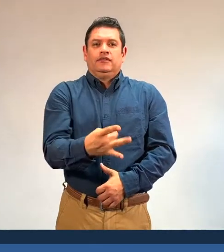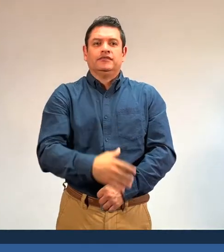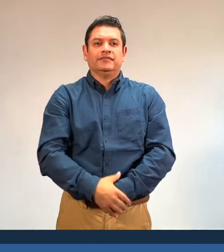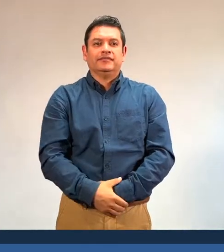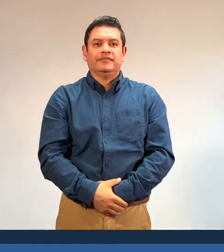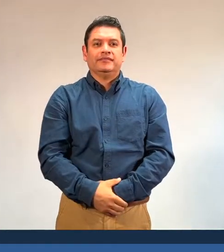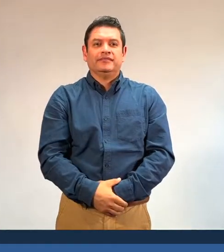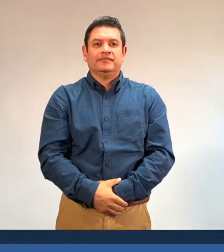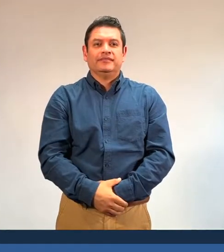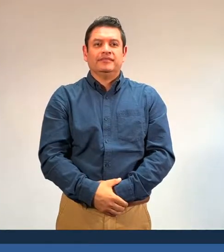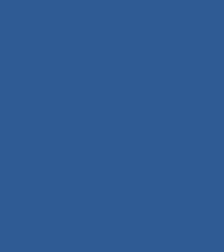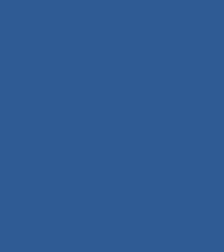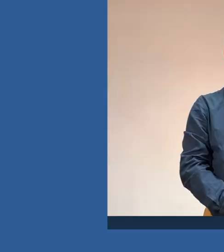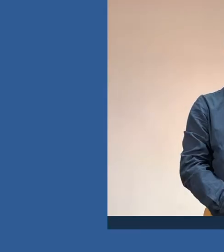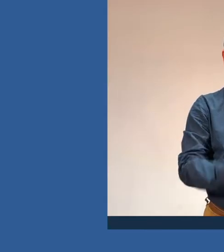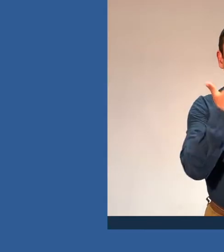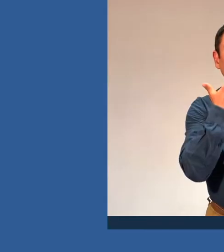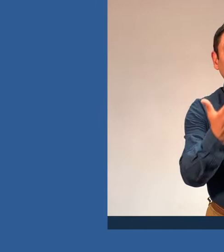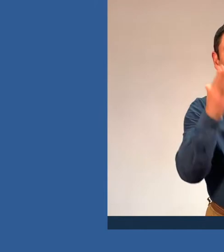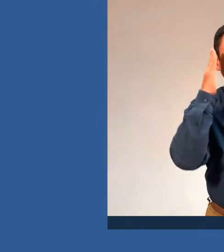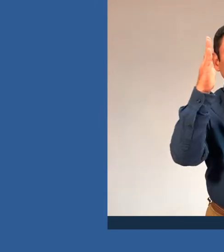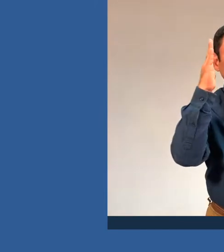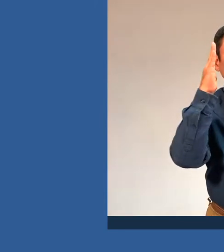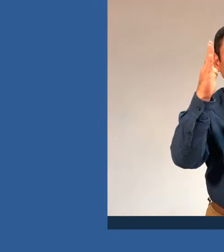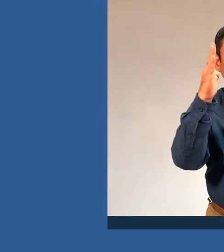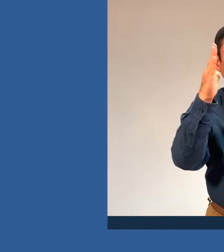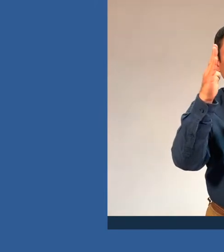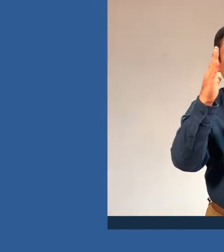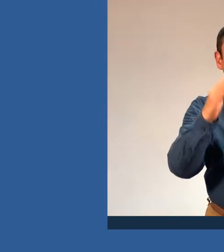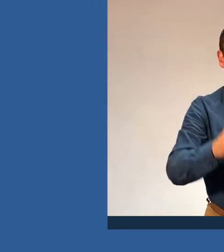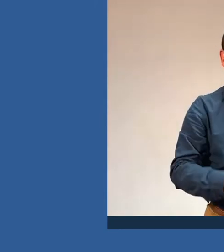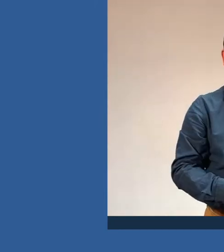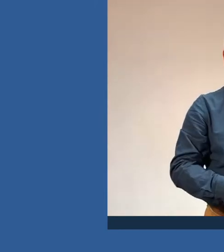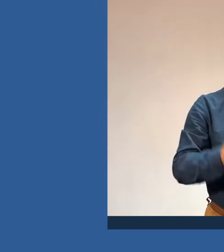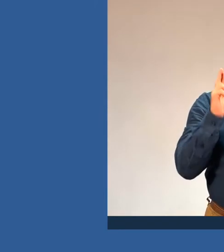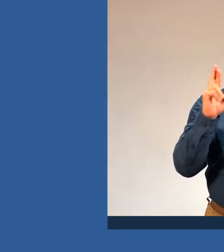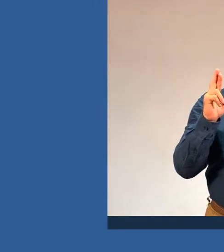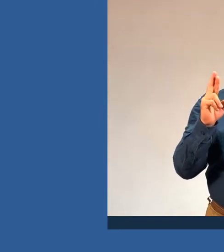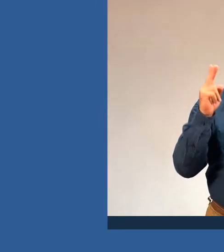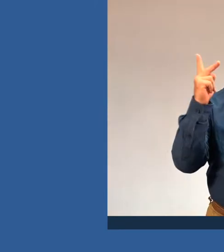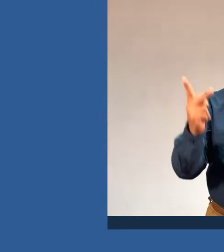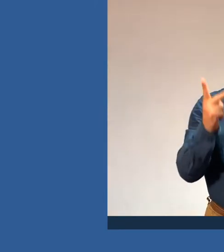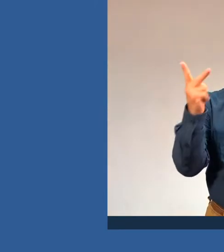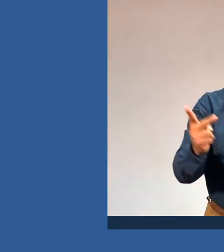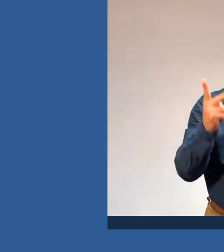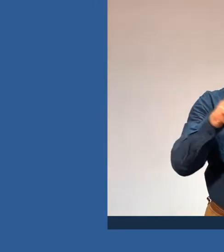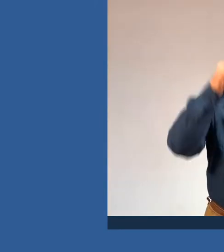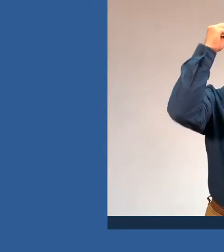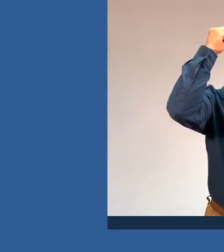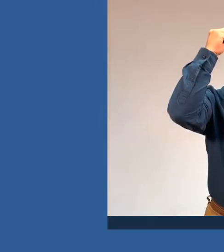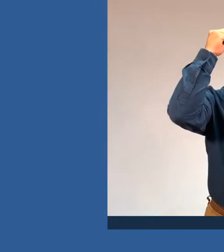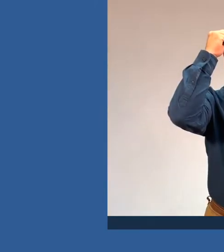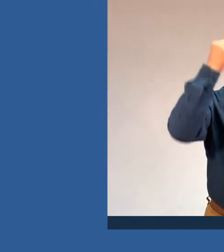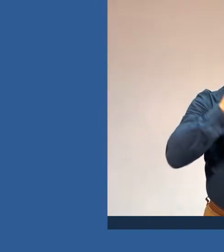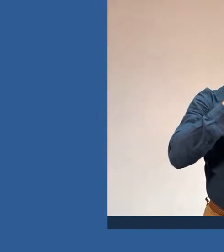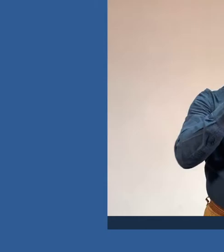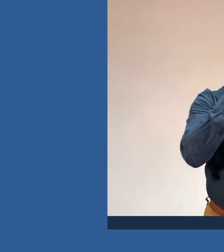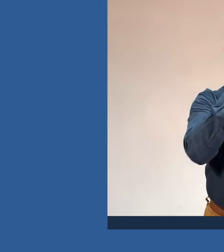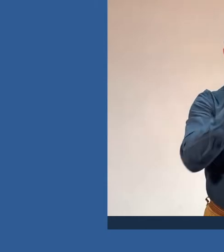garden. We appreciate your attention. Hope you have an inspiring visit.